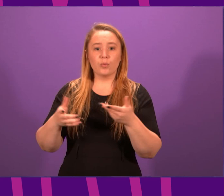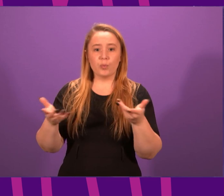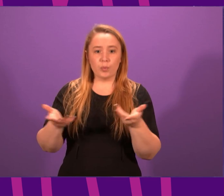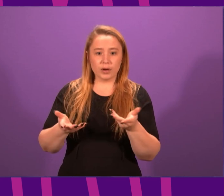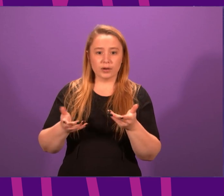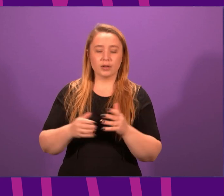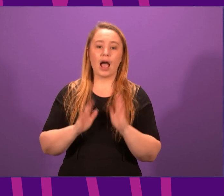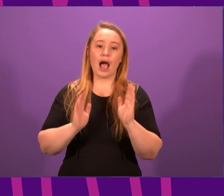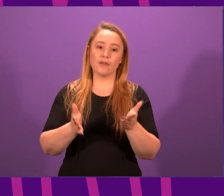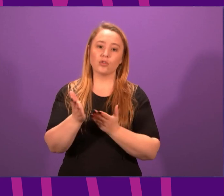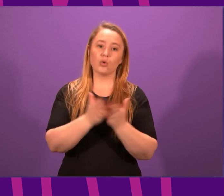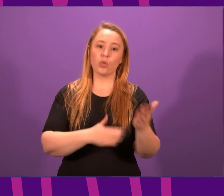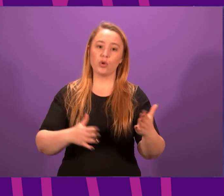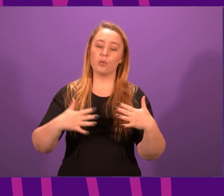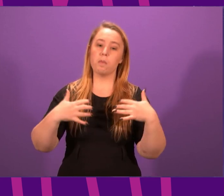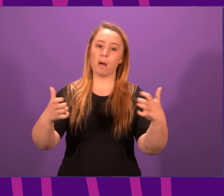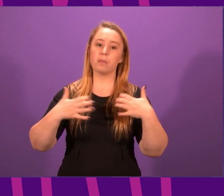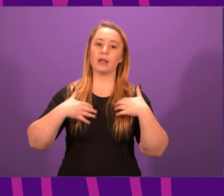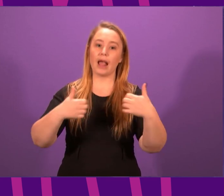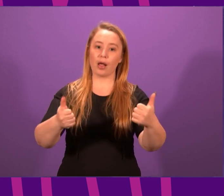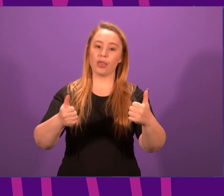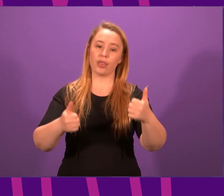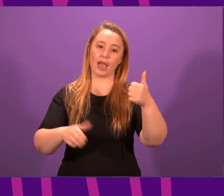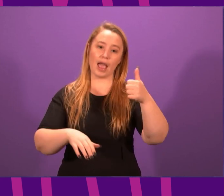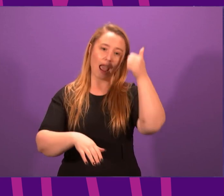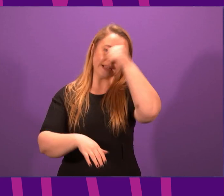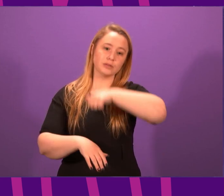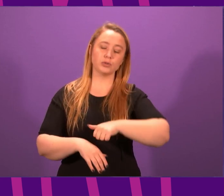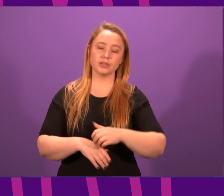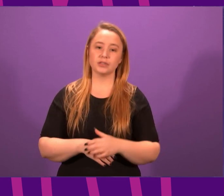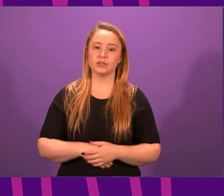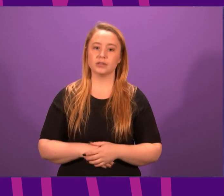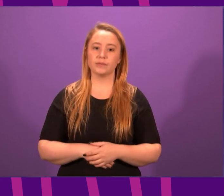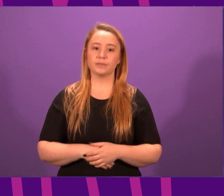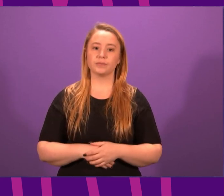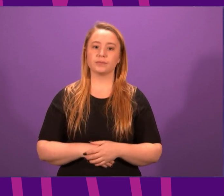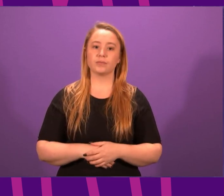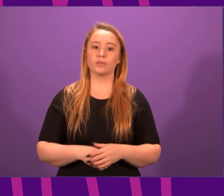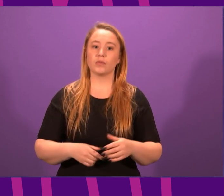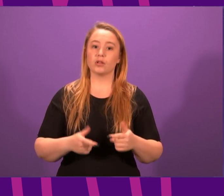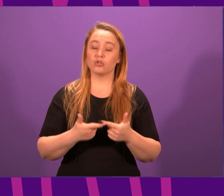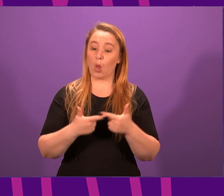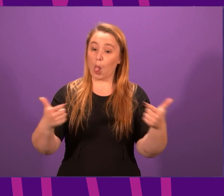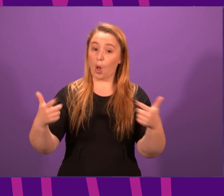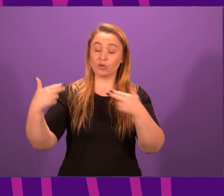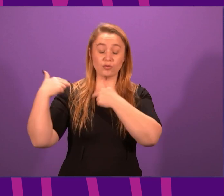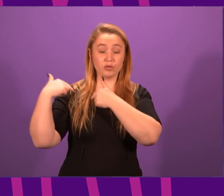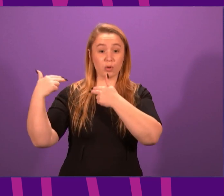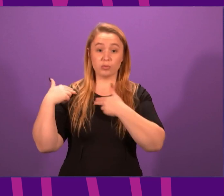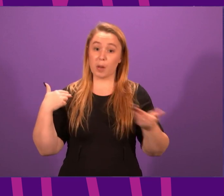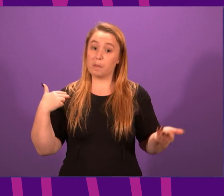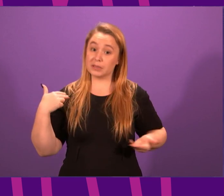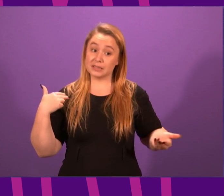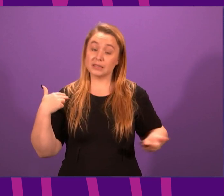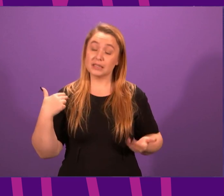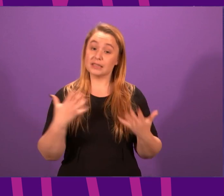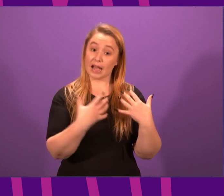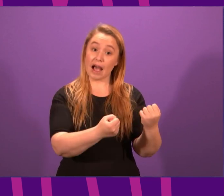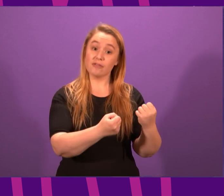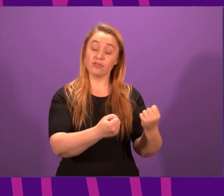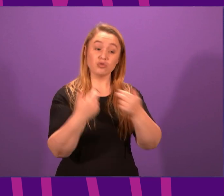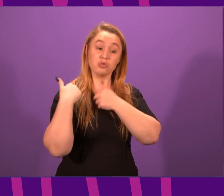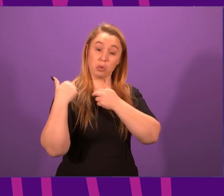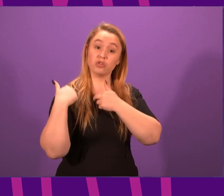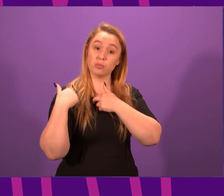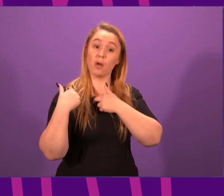by public health expertise principally, because we know that as well as many responsible businesses, there are those,